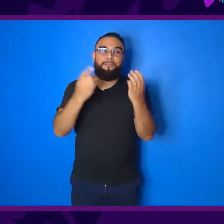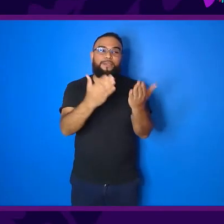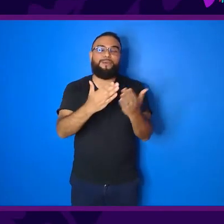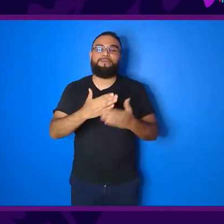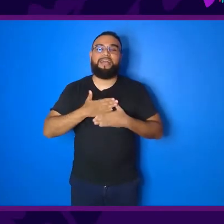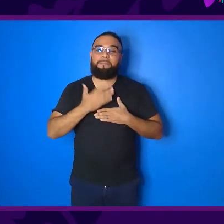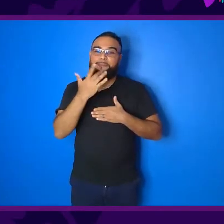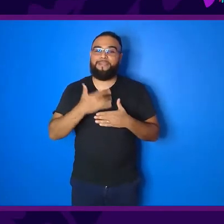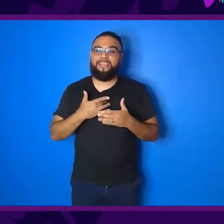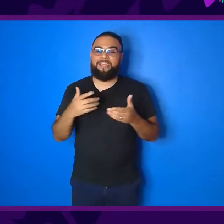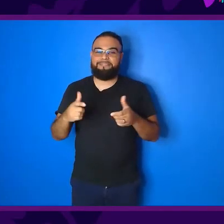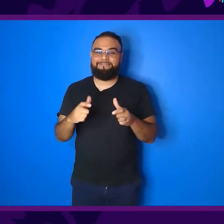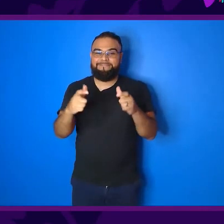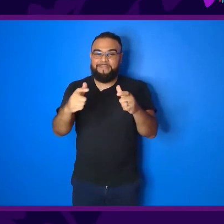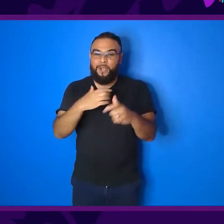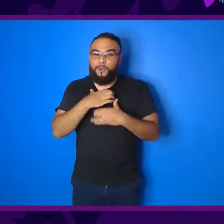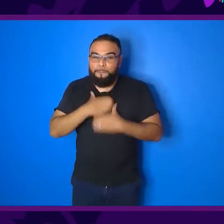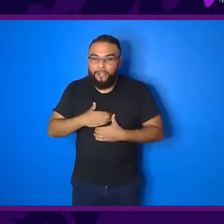a wish.